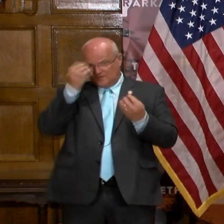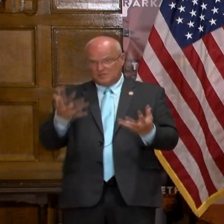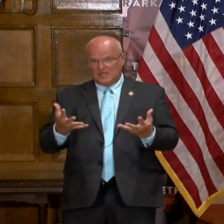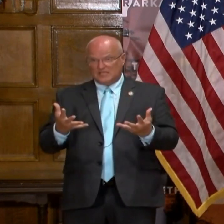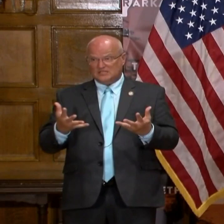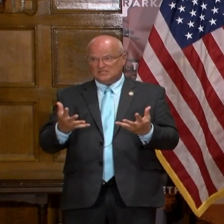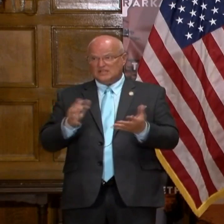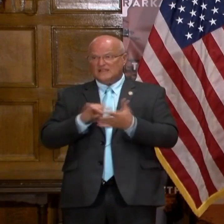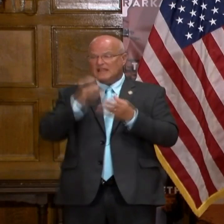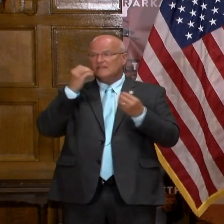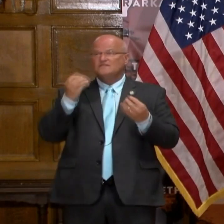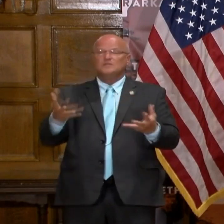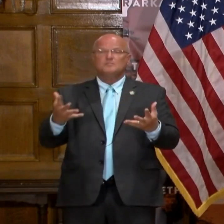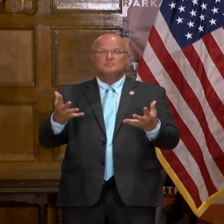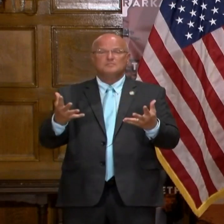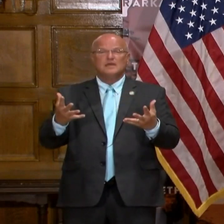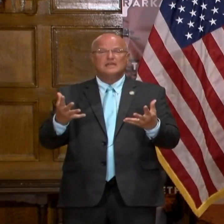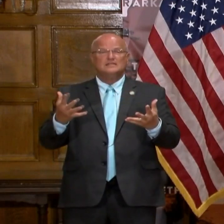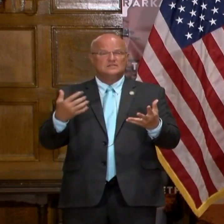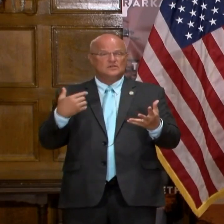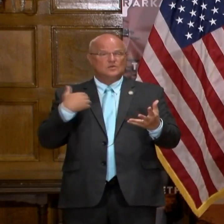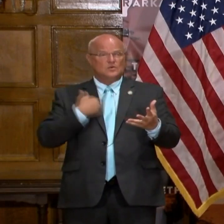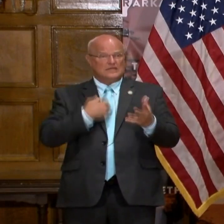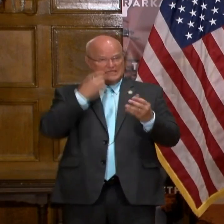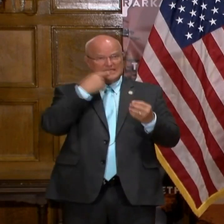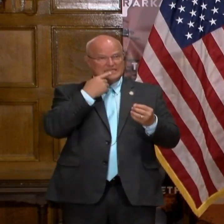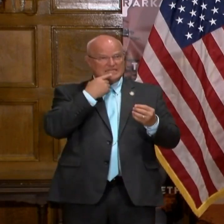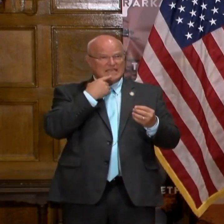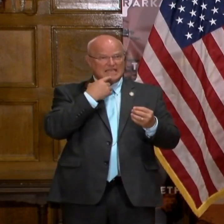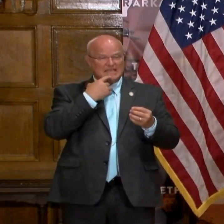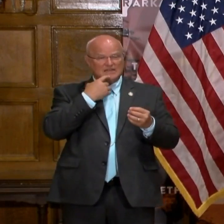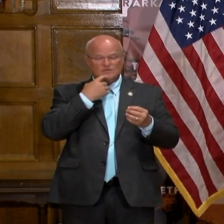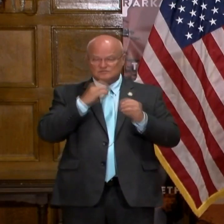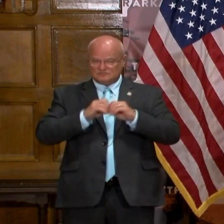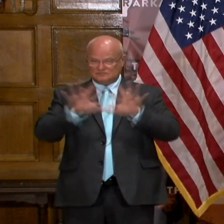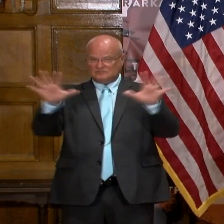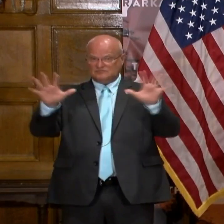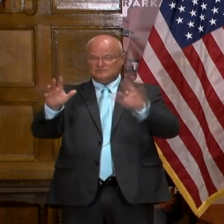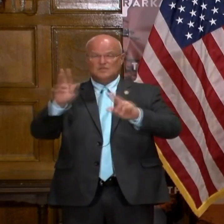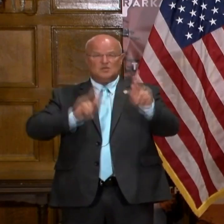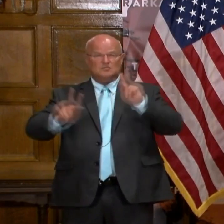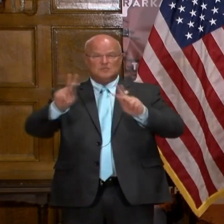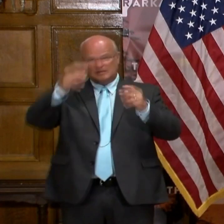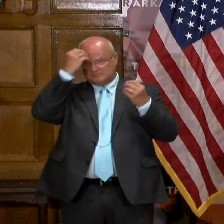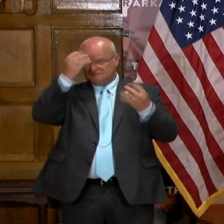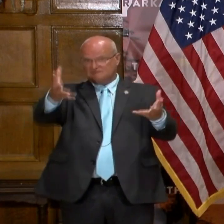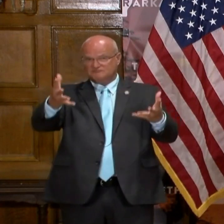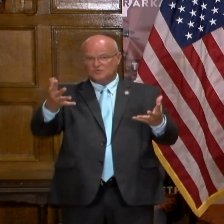information. That information we indicated was transparent with the public on what it